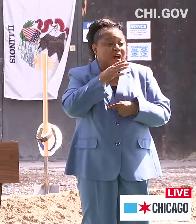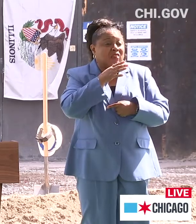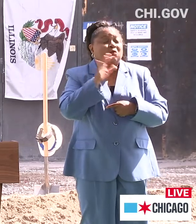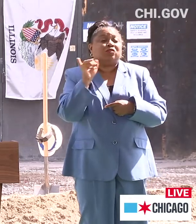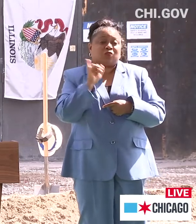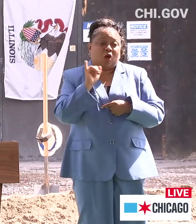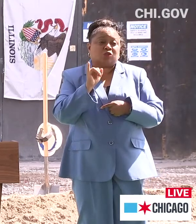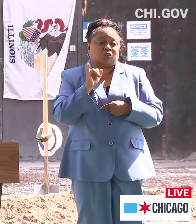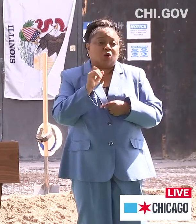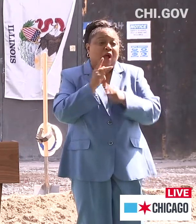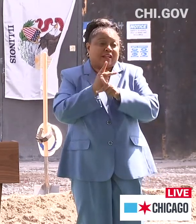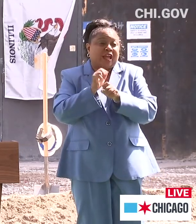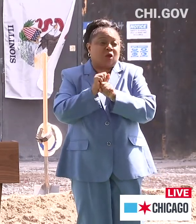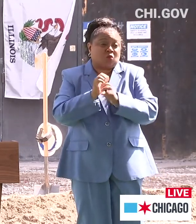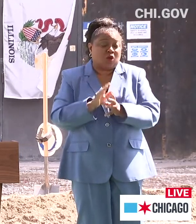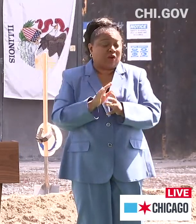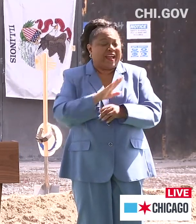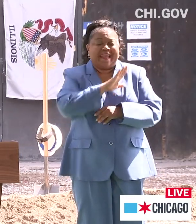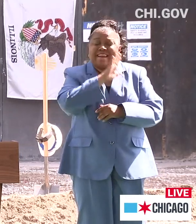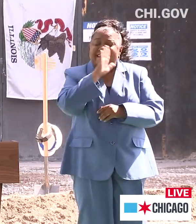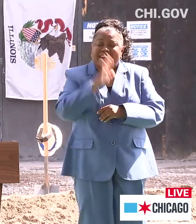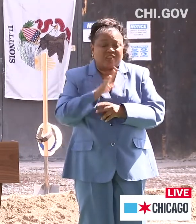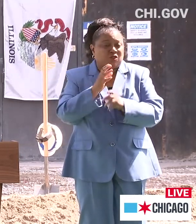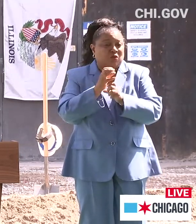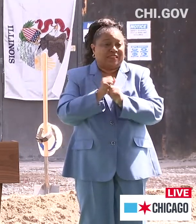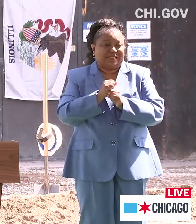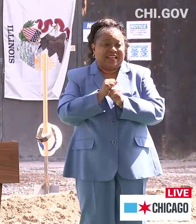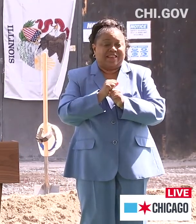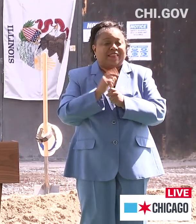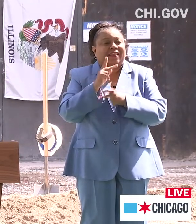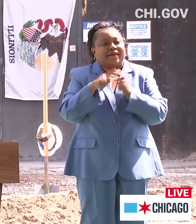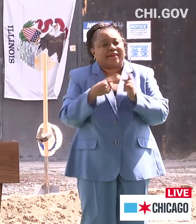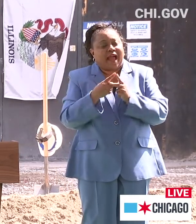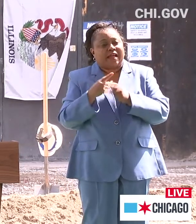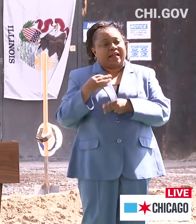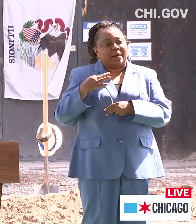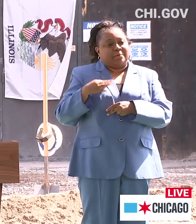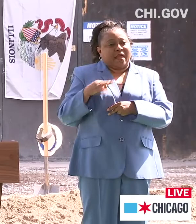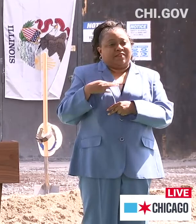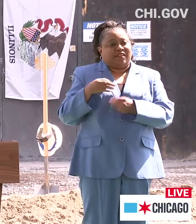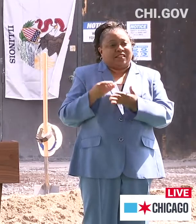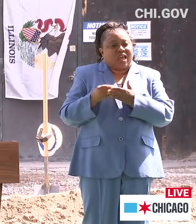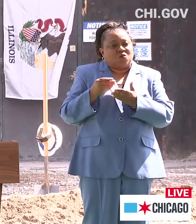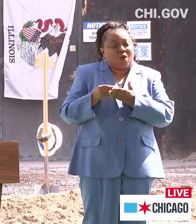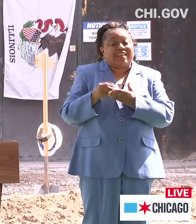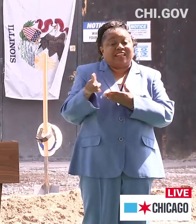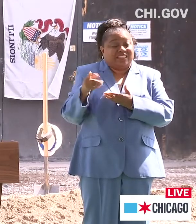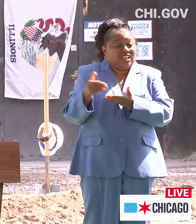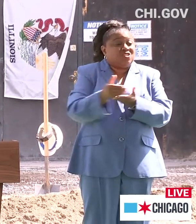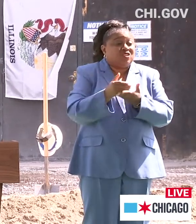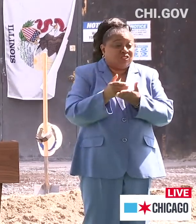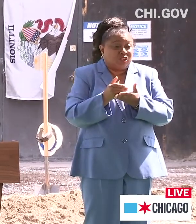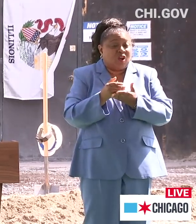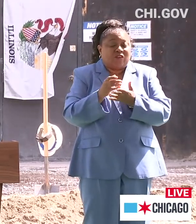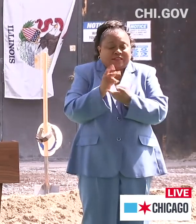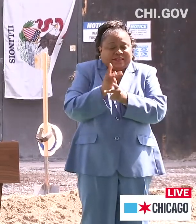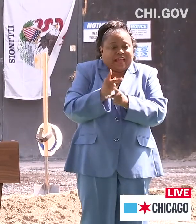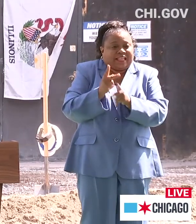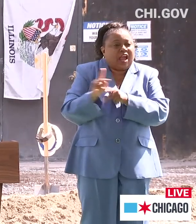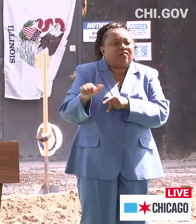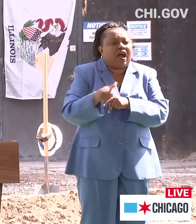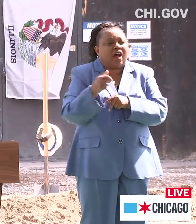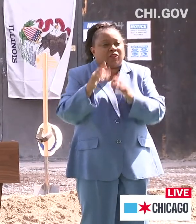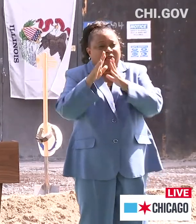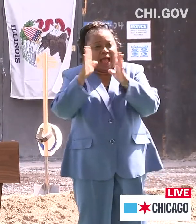was also a care worker and never received the kind of benefits and wages that she deserved, taking care of